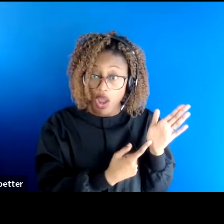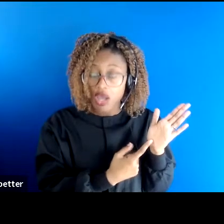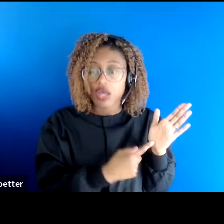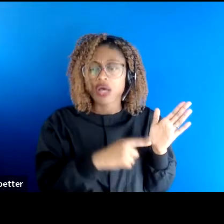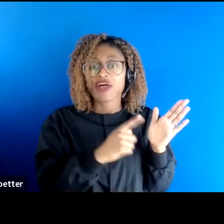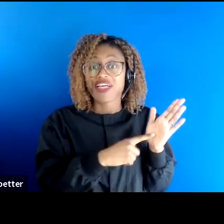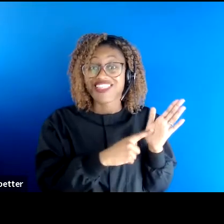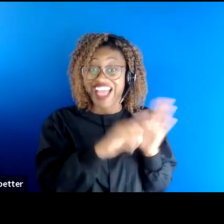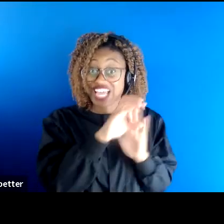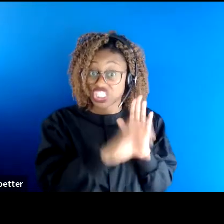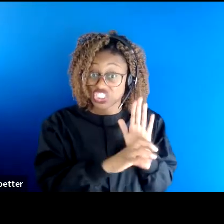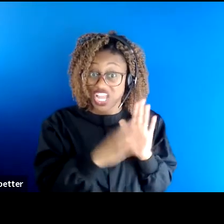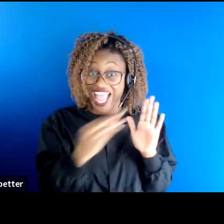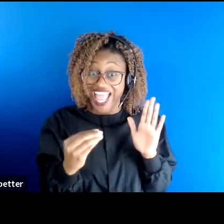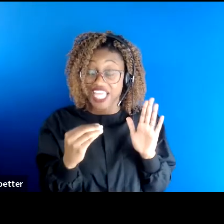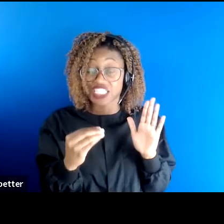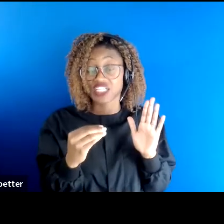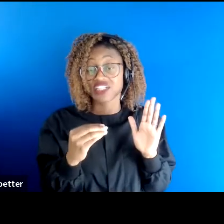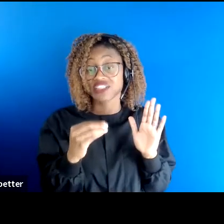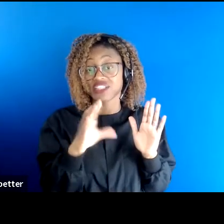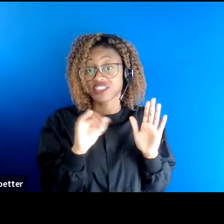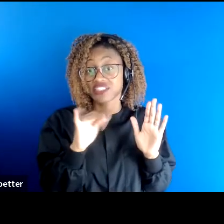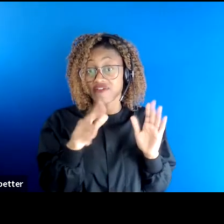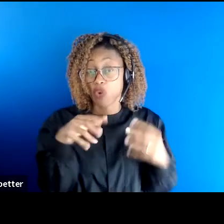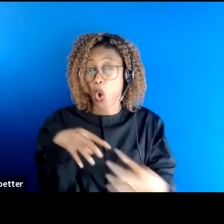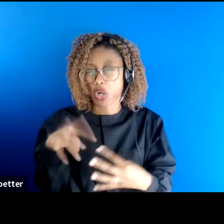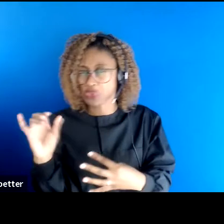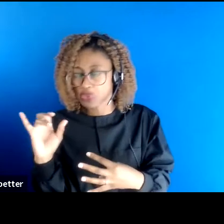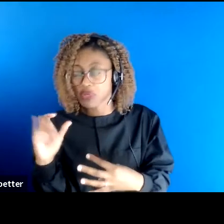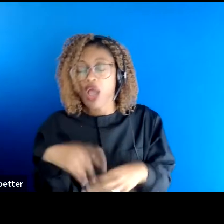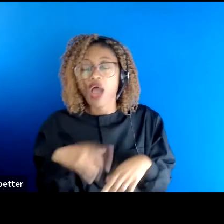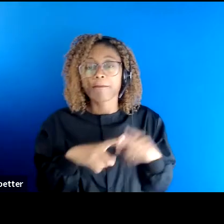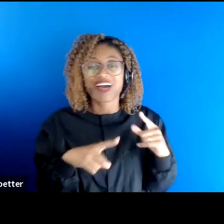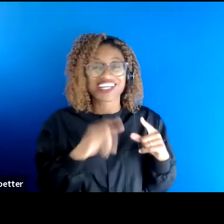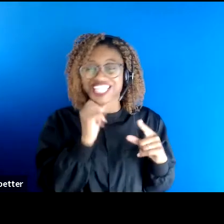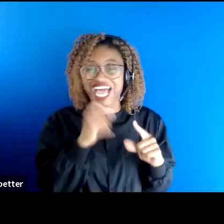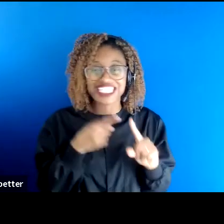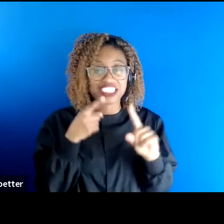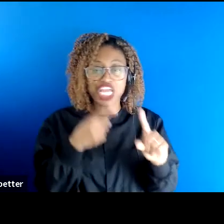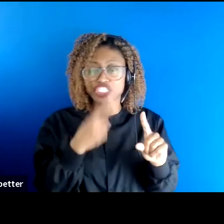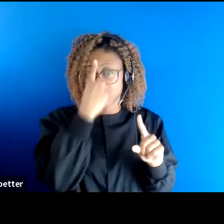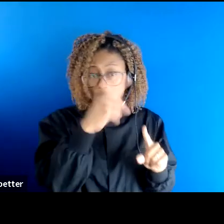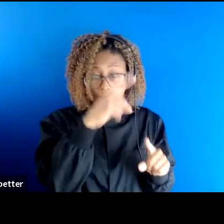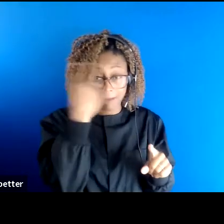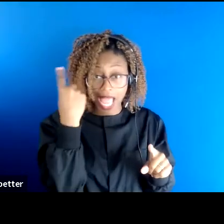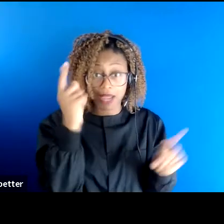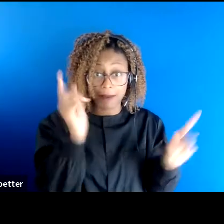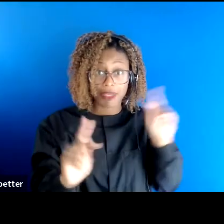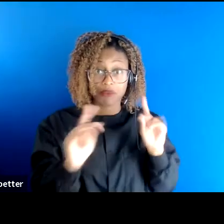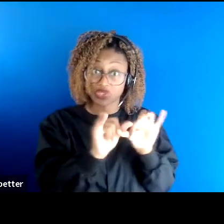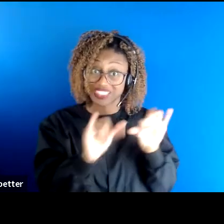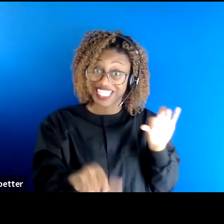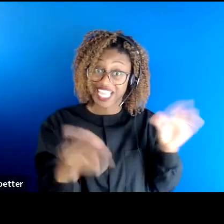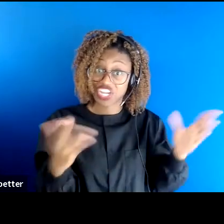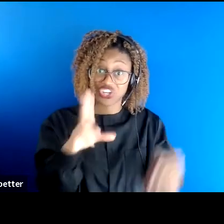Constitution and the Civil War, were not intended for Black folks to remain in the United